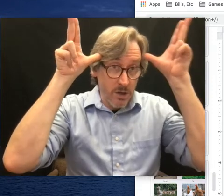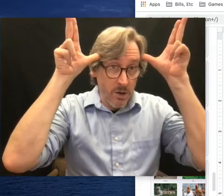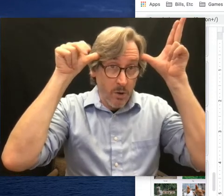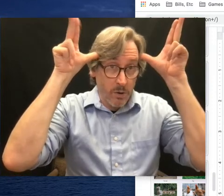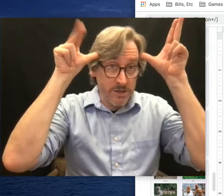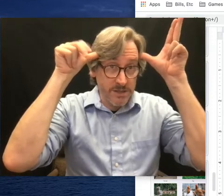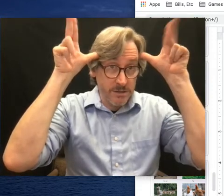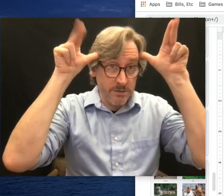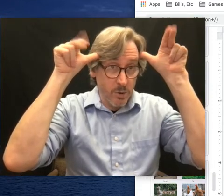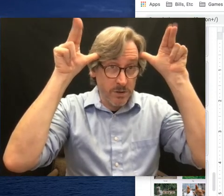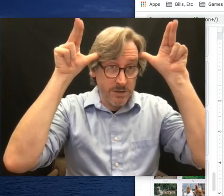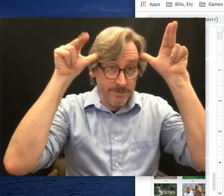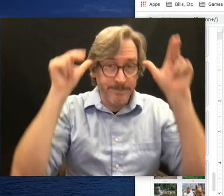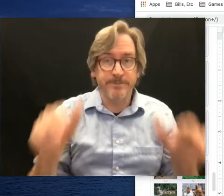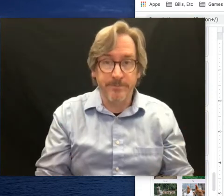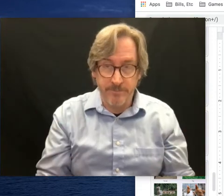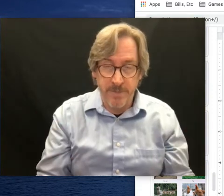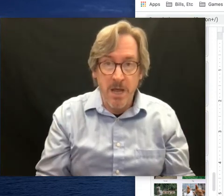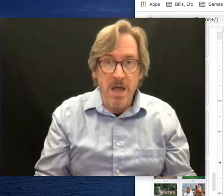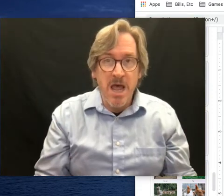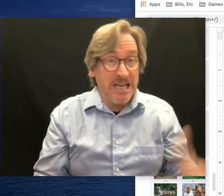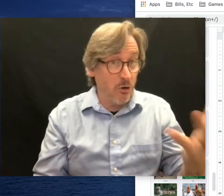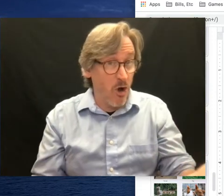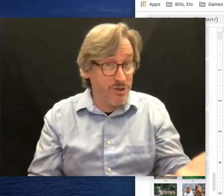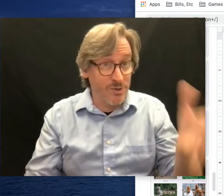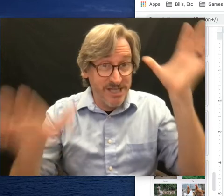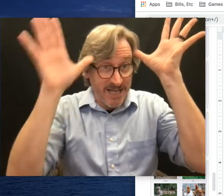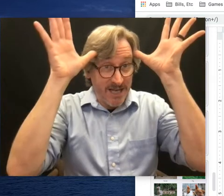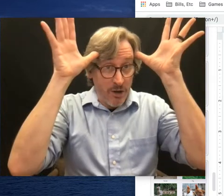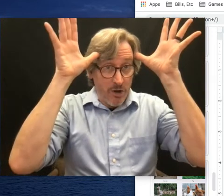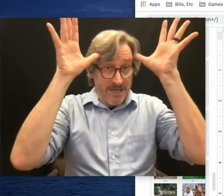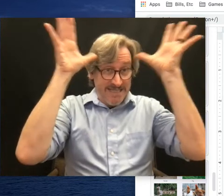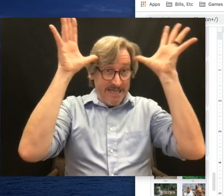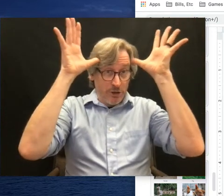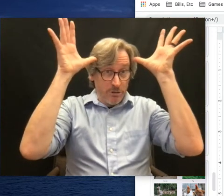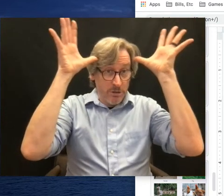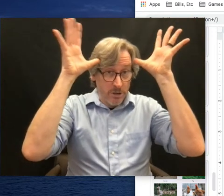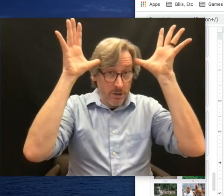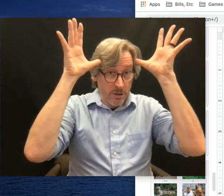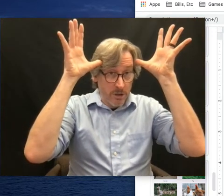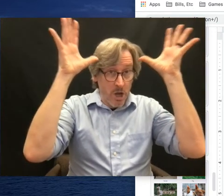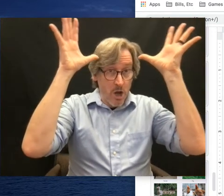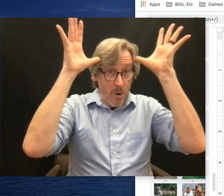Horse, horse, horse. You'll also see deer,